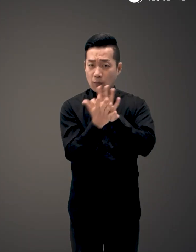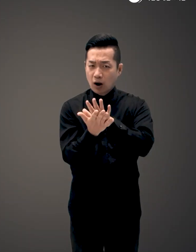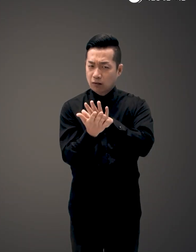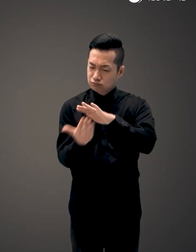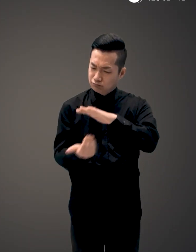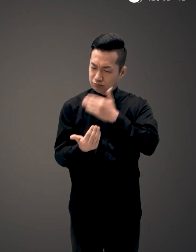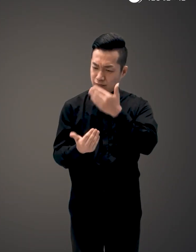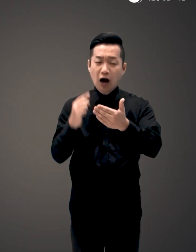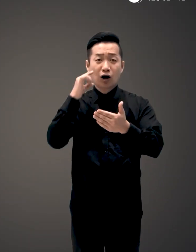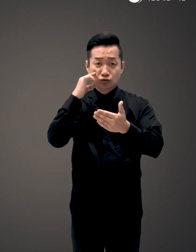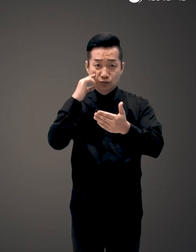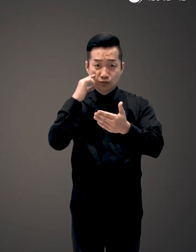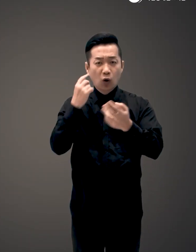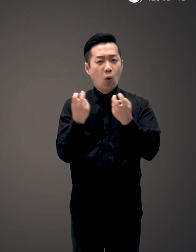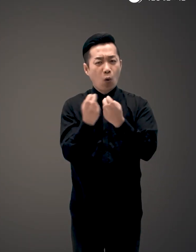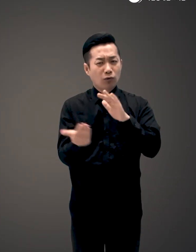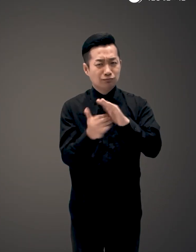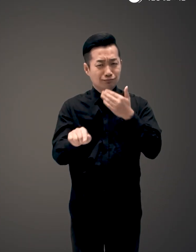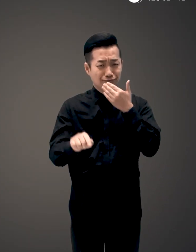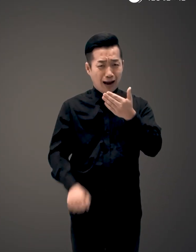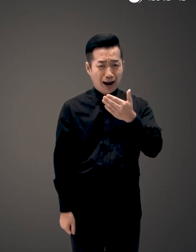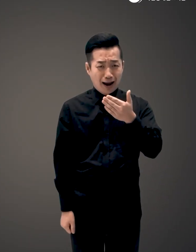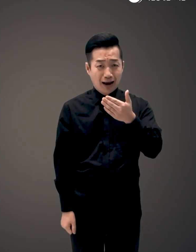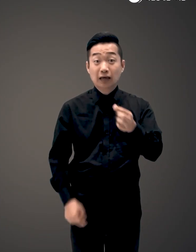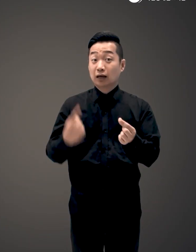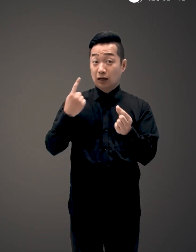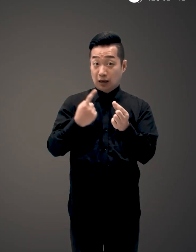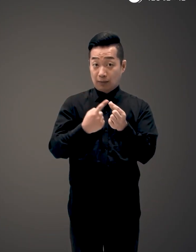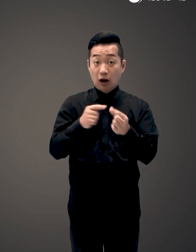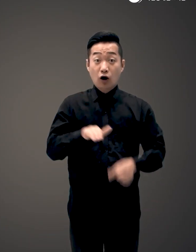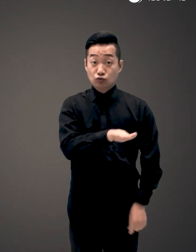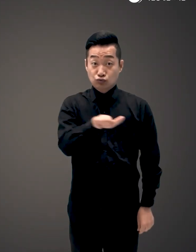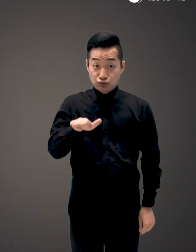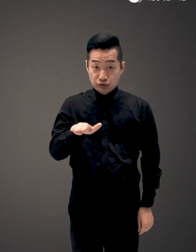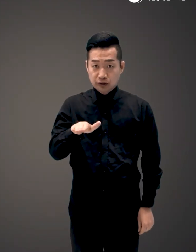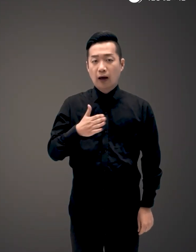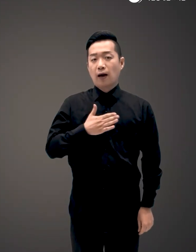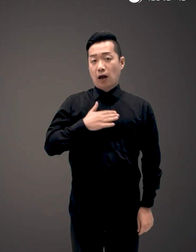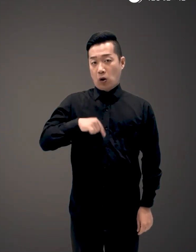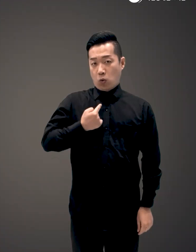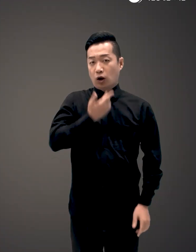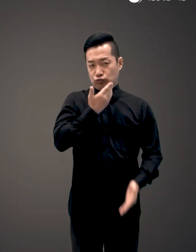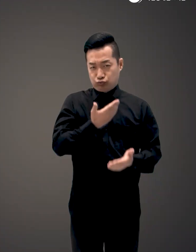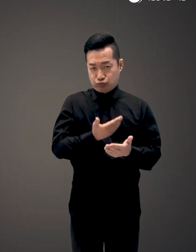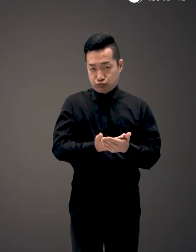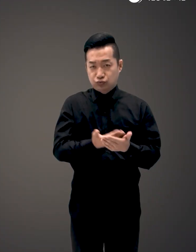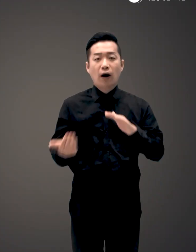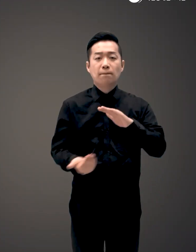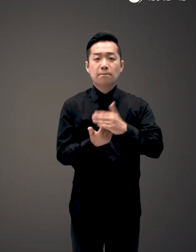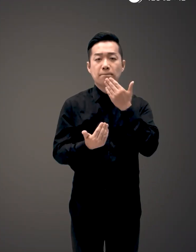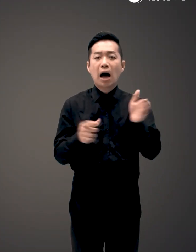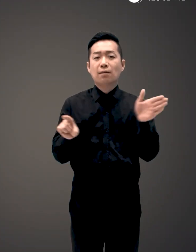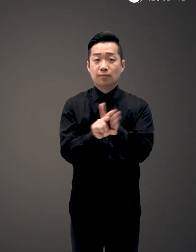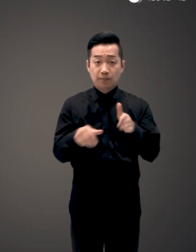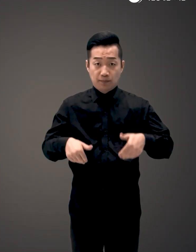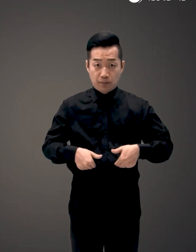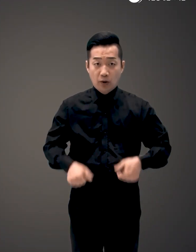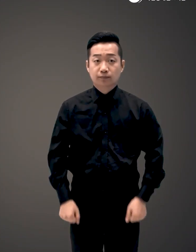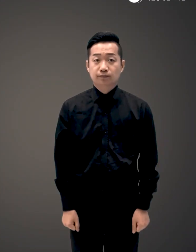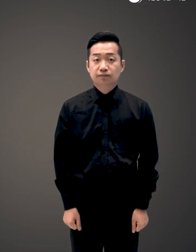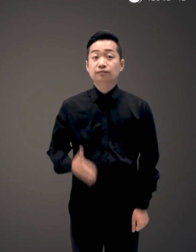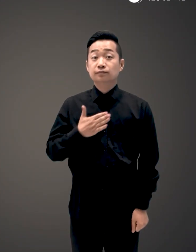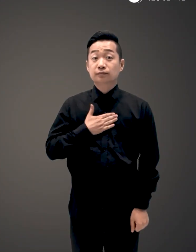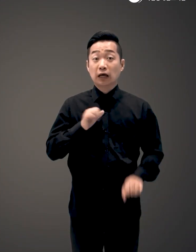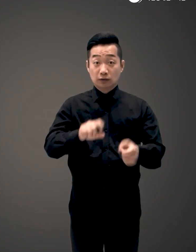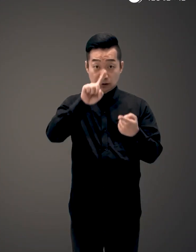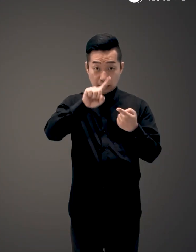live. But how do we achieve this? First, we believe that we were designed to achieve important things. That